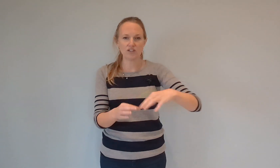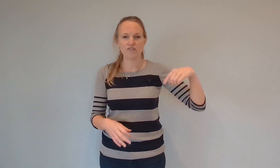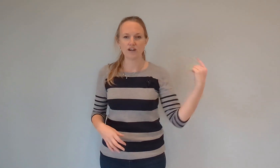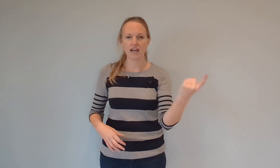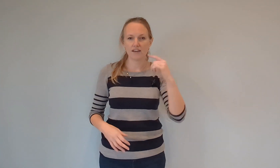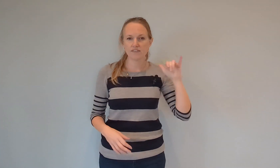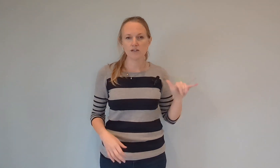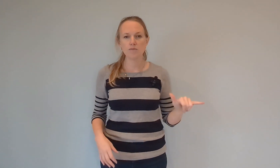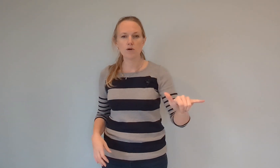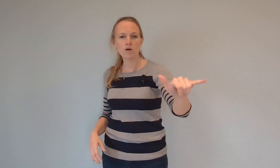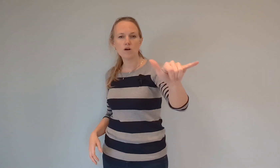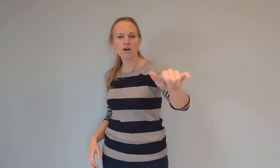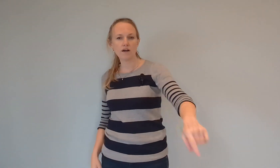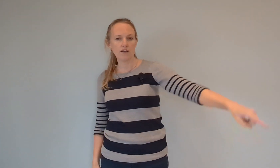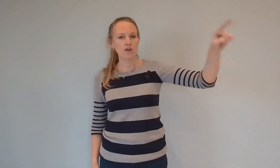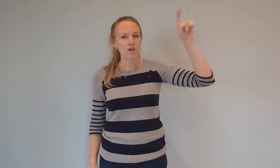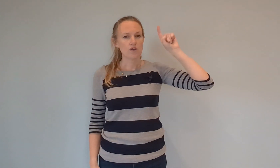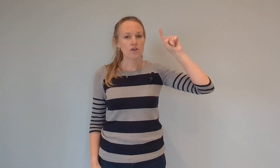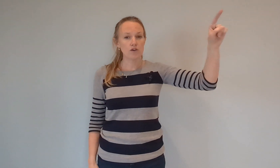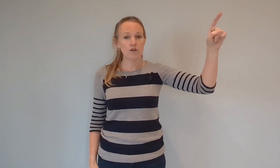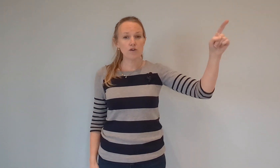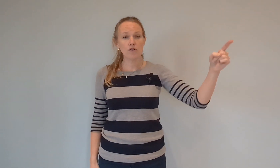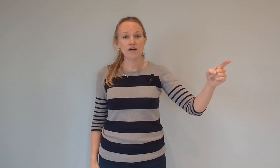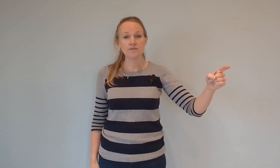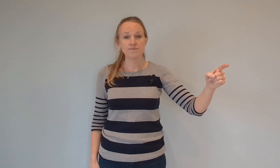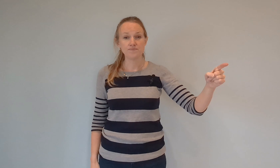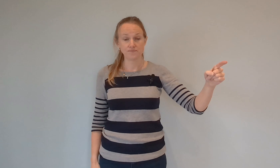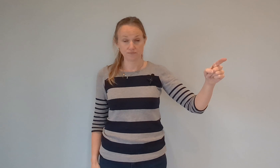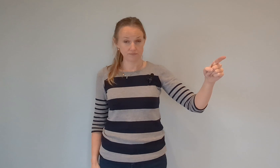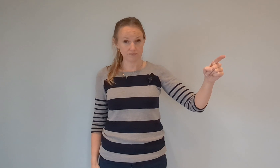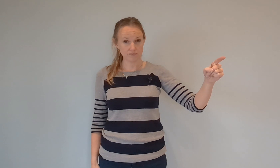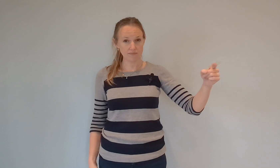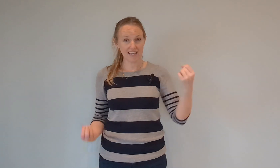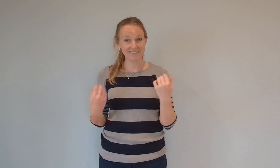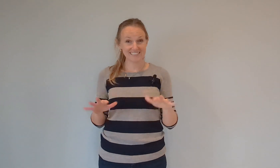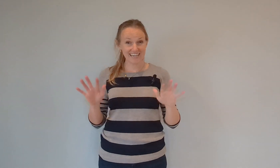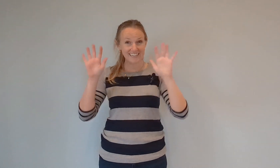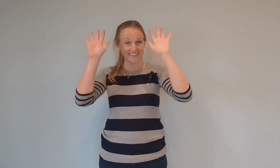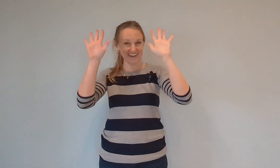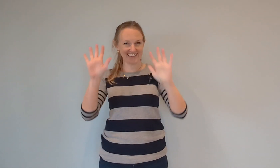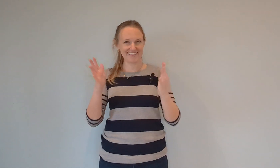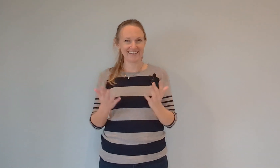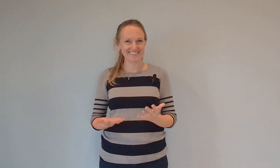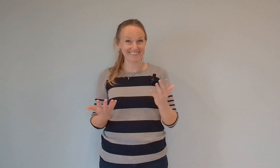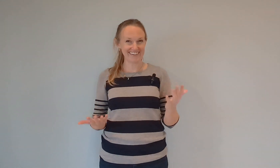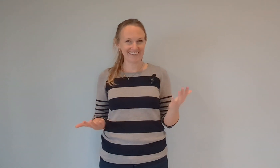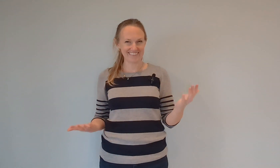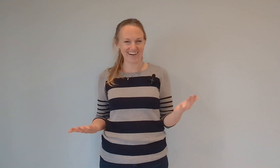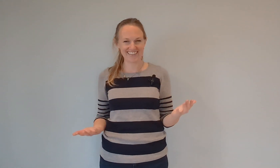faithful forevermore. You have done great things. Sorry, I paused